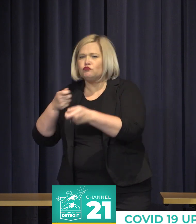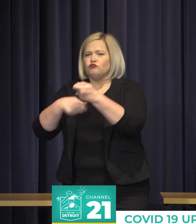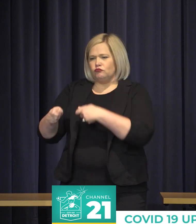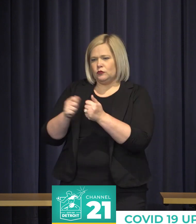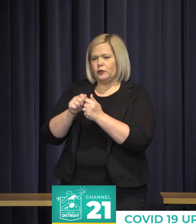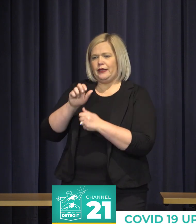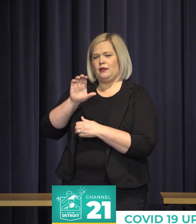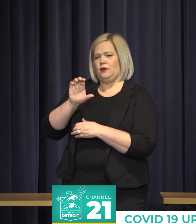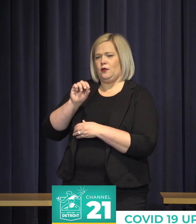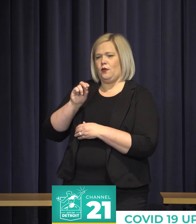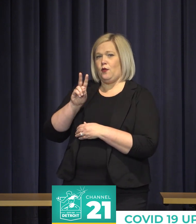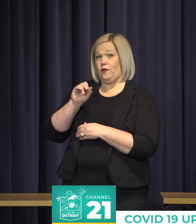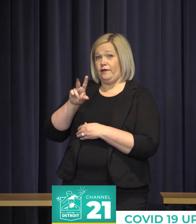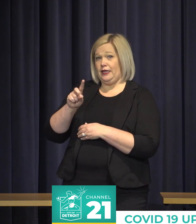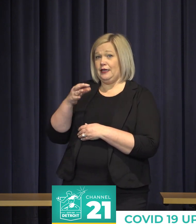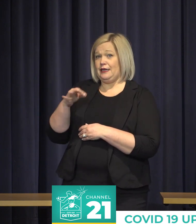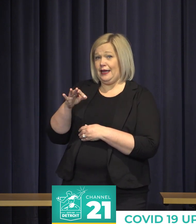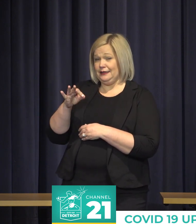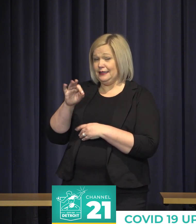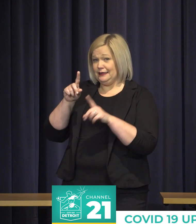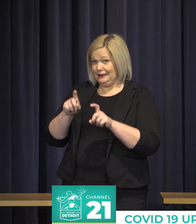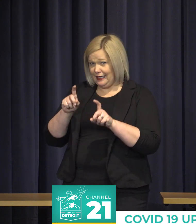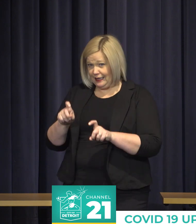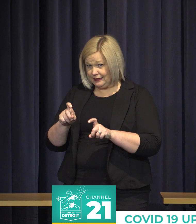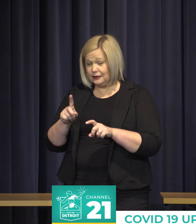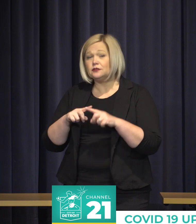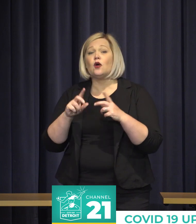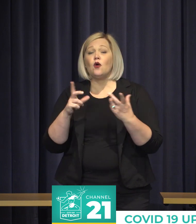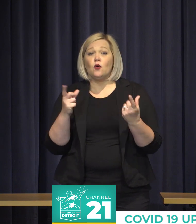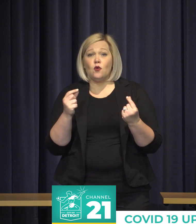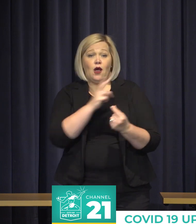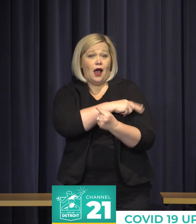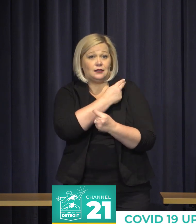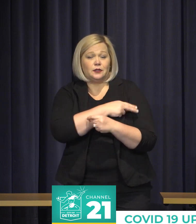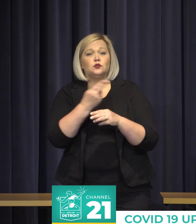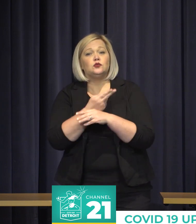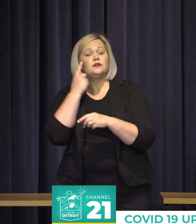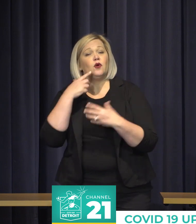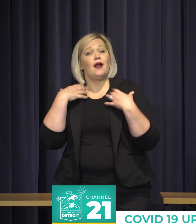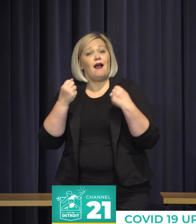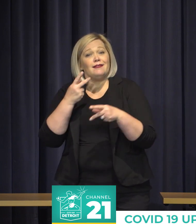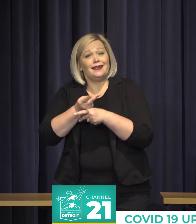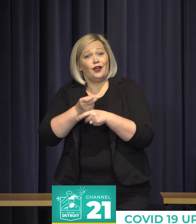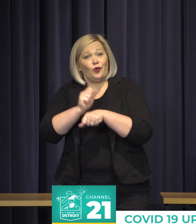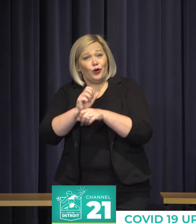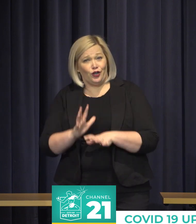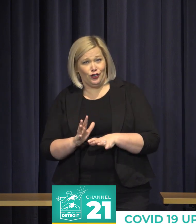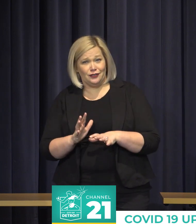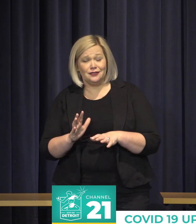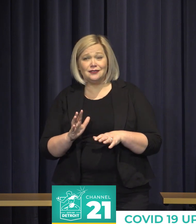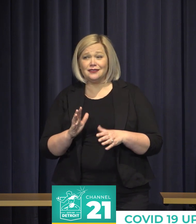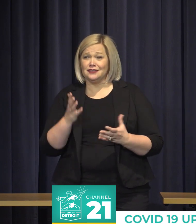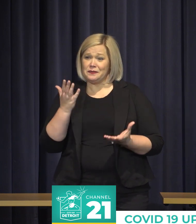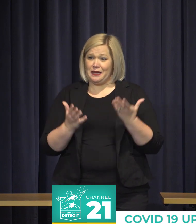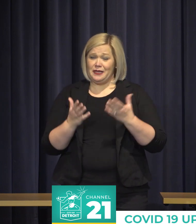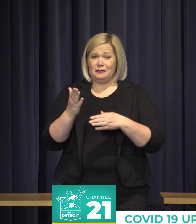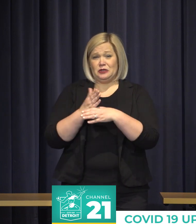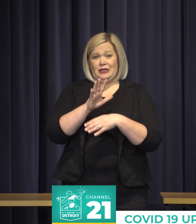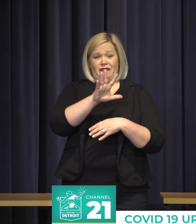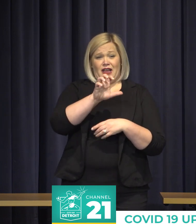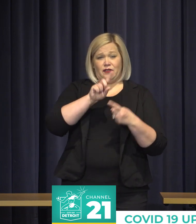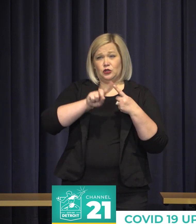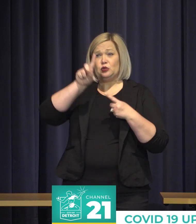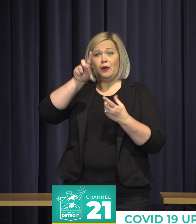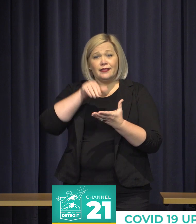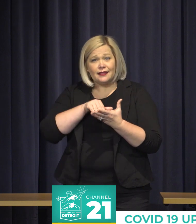tests. And so what the hospitals are going to do is use these for their healthcare workers, because there's probably between 500 and 1,000